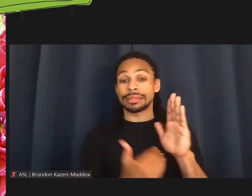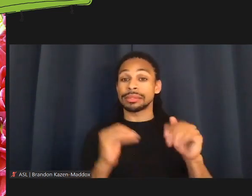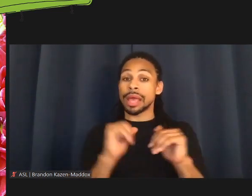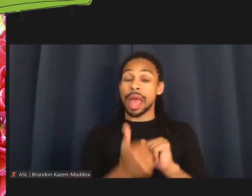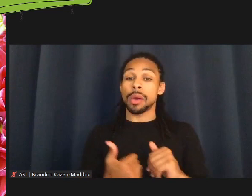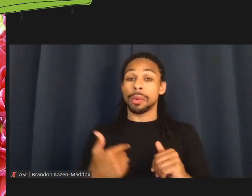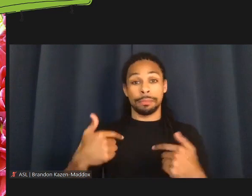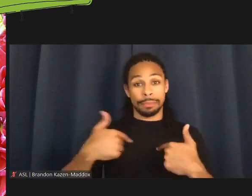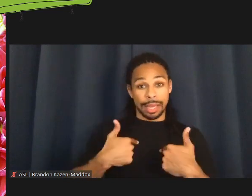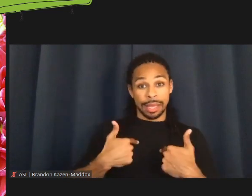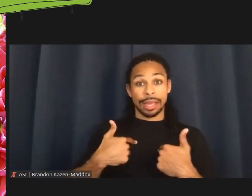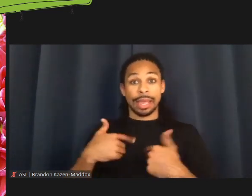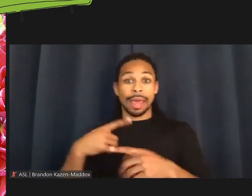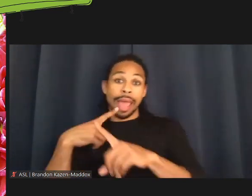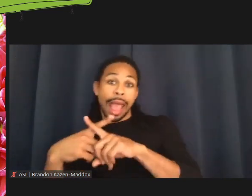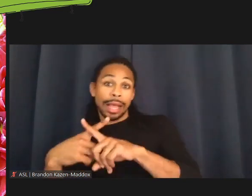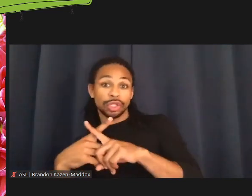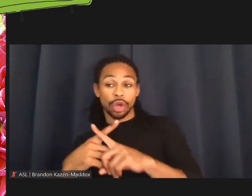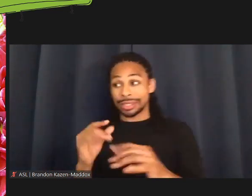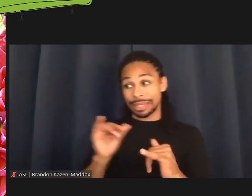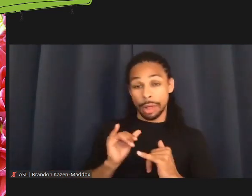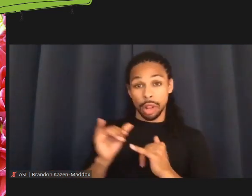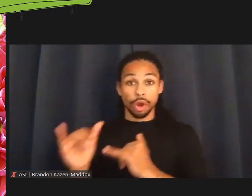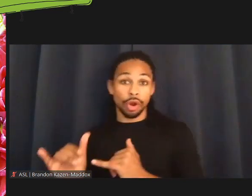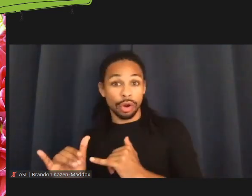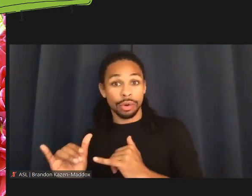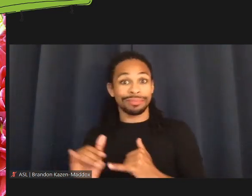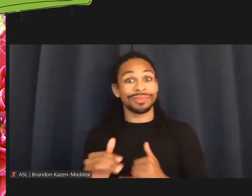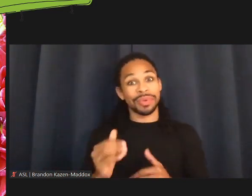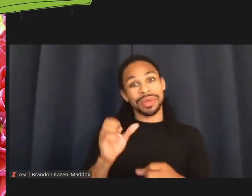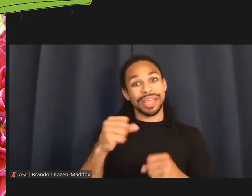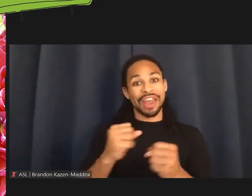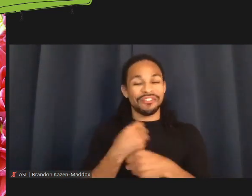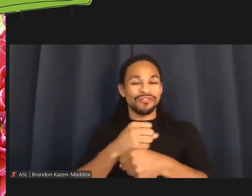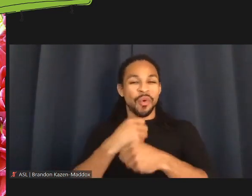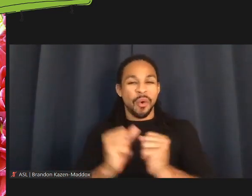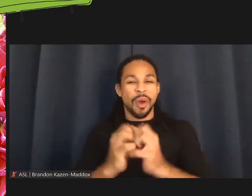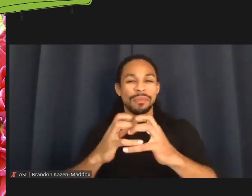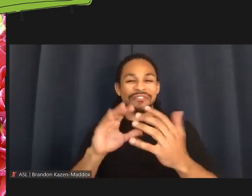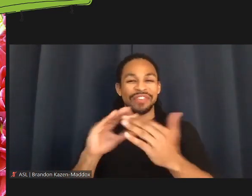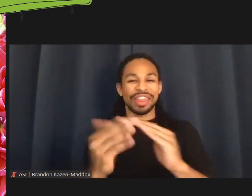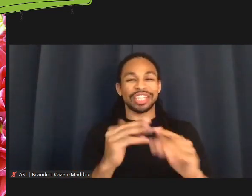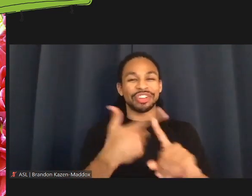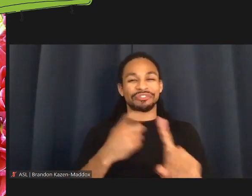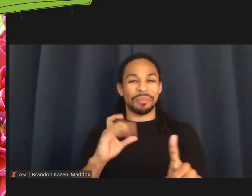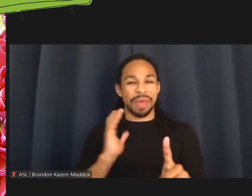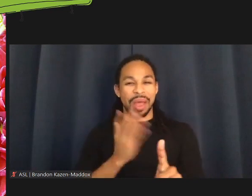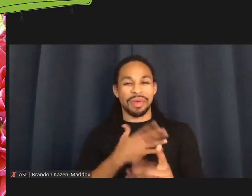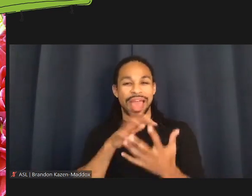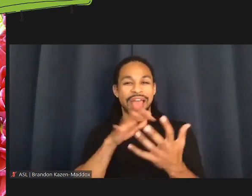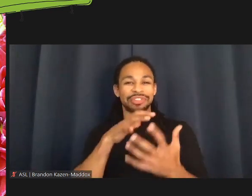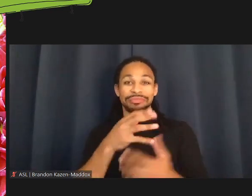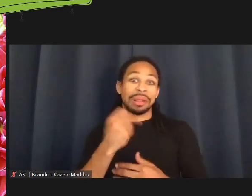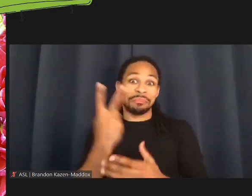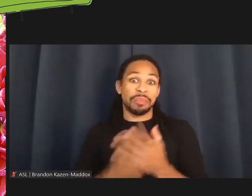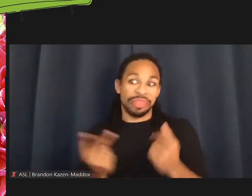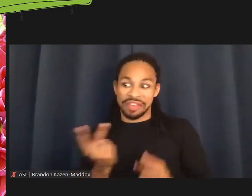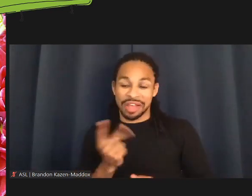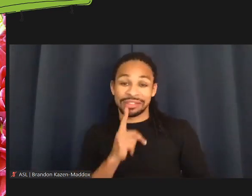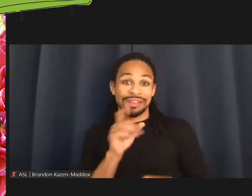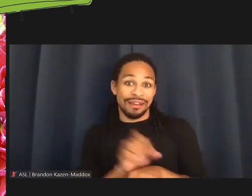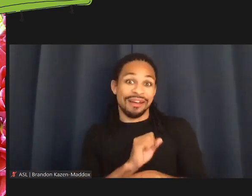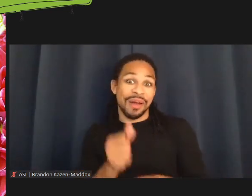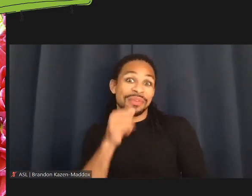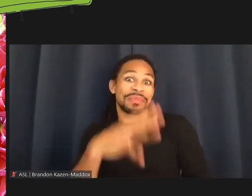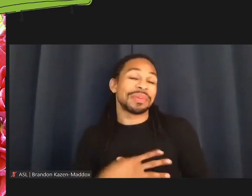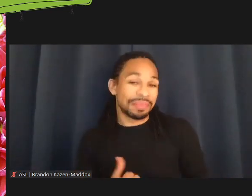Both of us can form a village from our laughter, and both of us are women. Mom tells me she misses